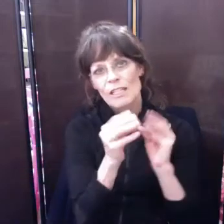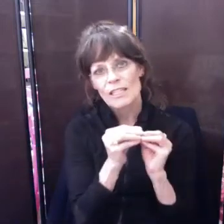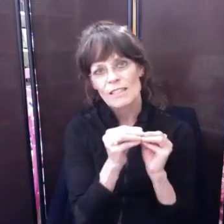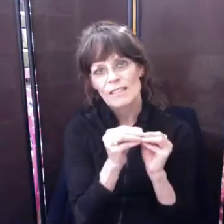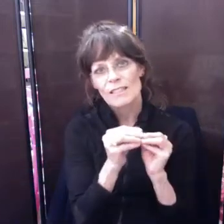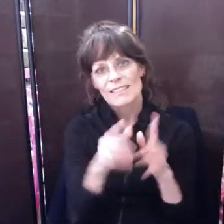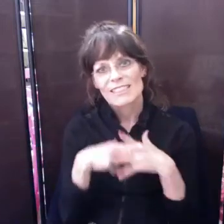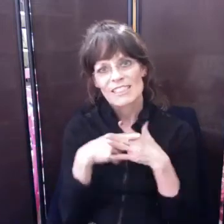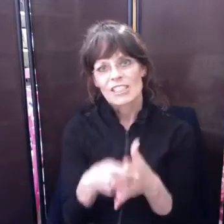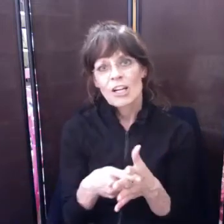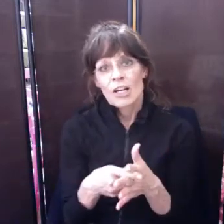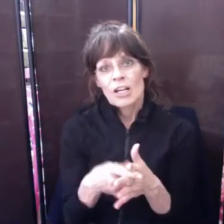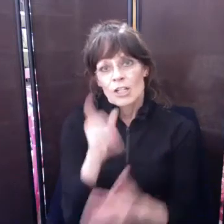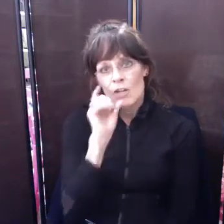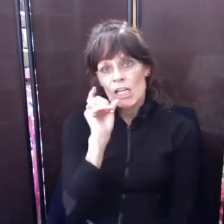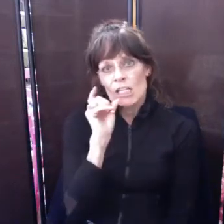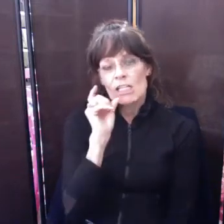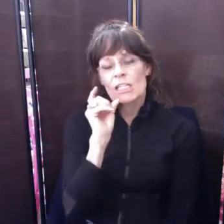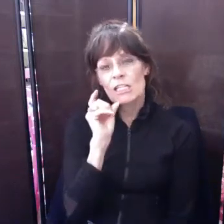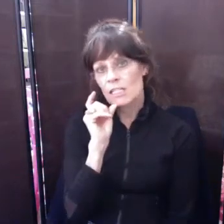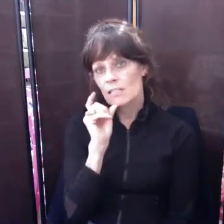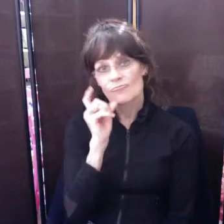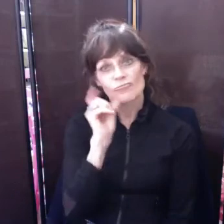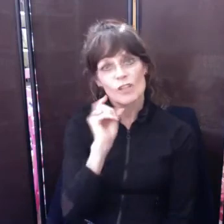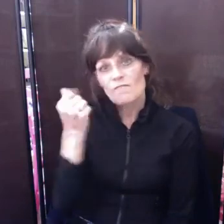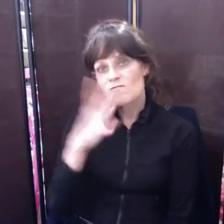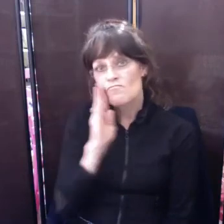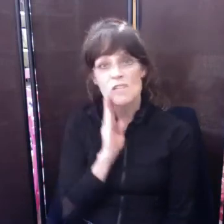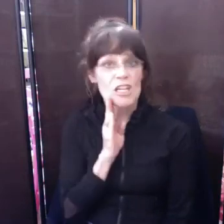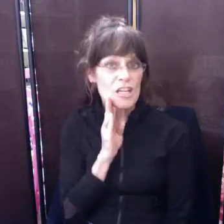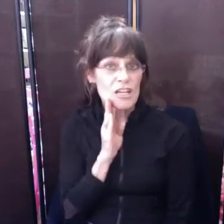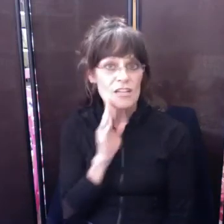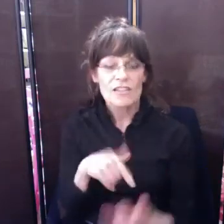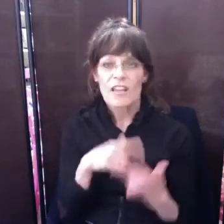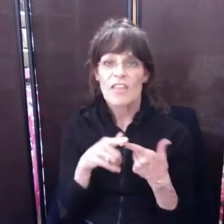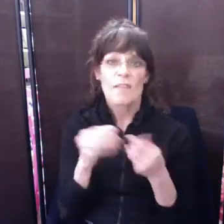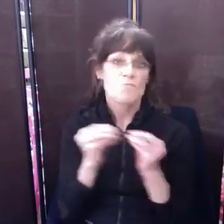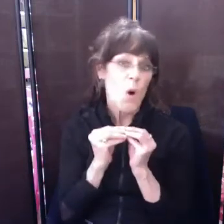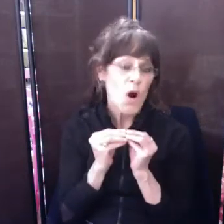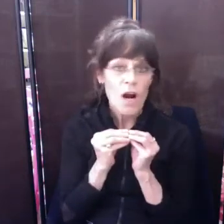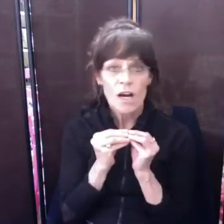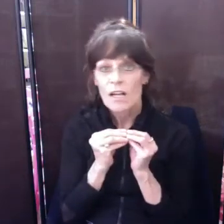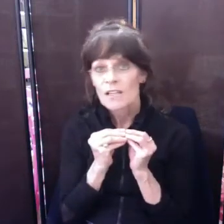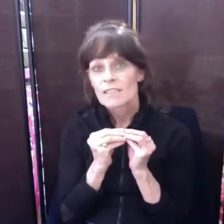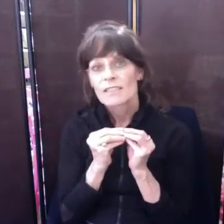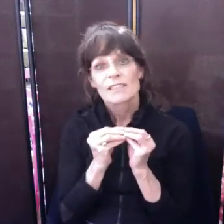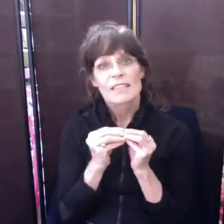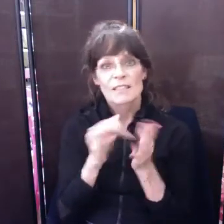starts drinking. He'll drink a couple of beers, then he'll drink a couple of more beers, then he'll take some pills, then he'll drink